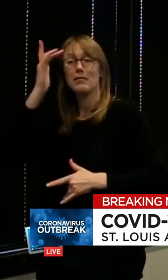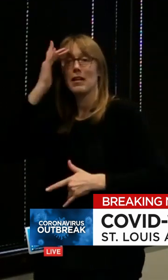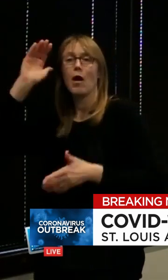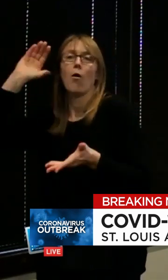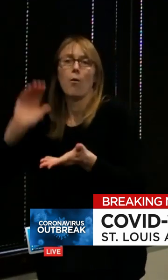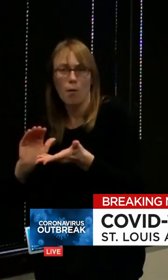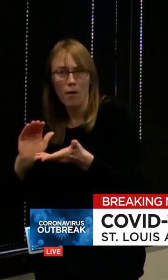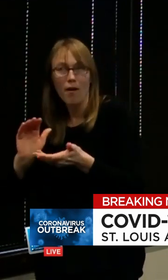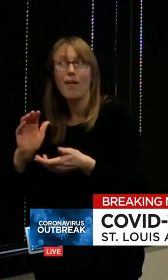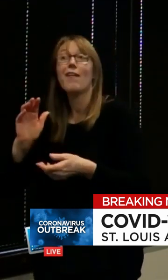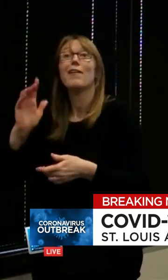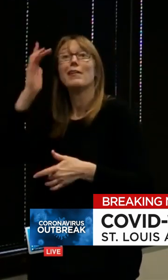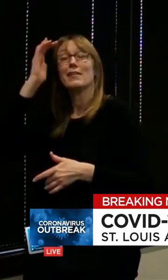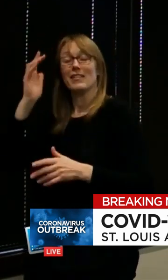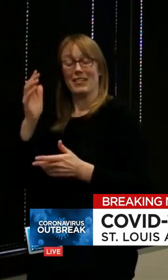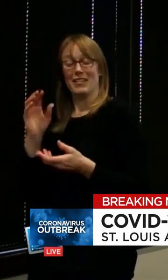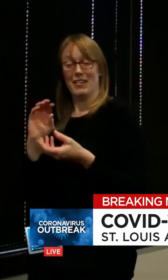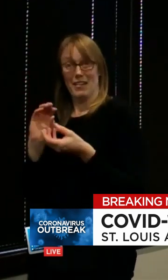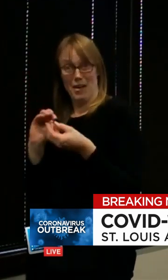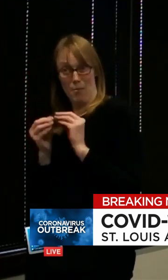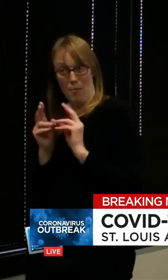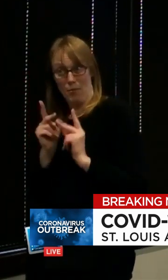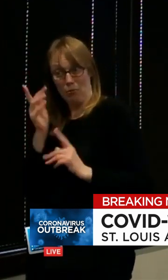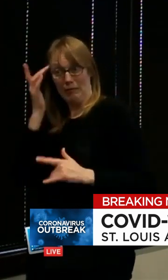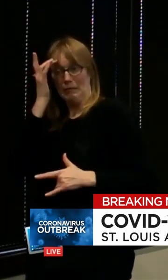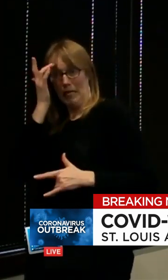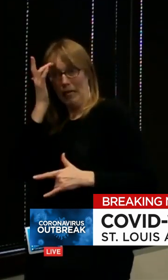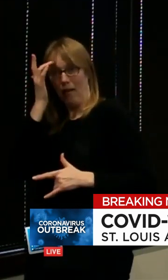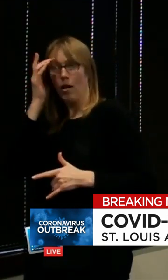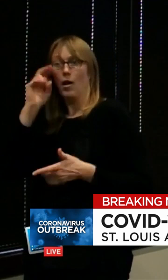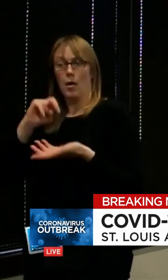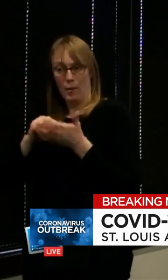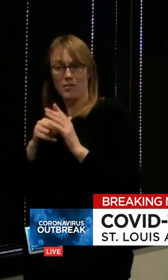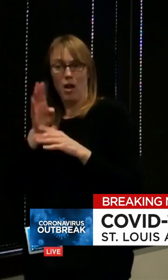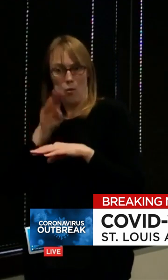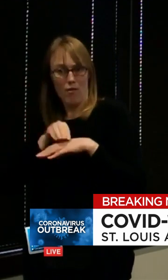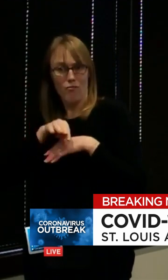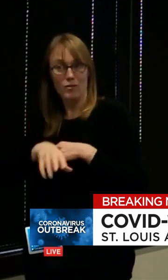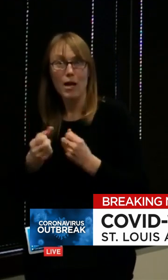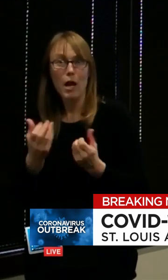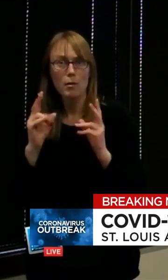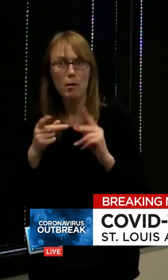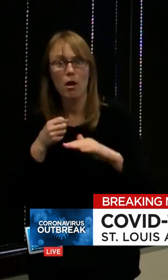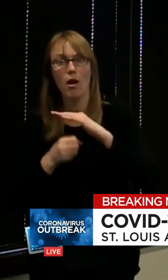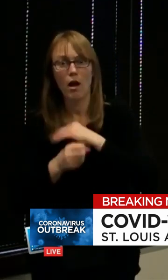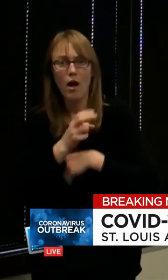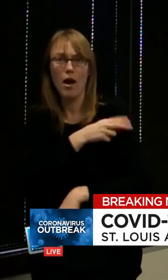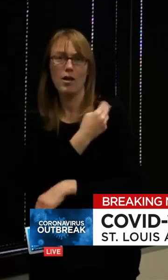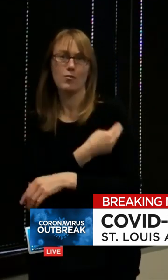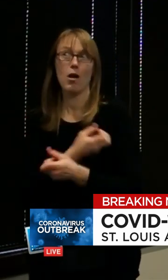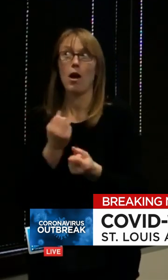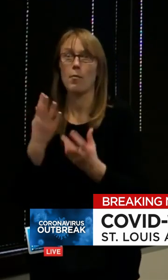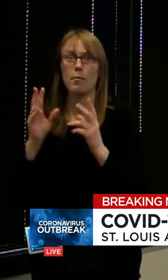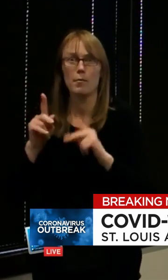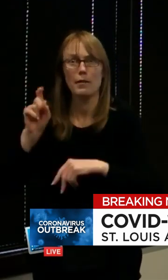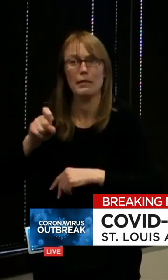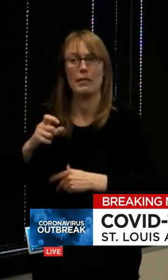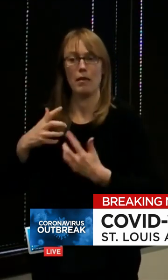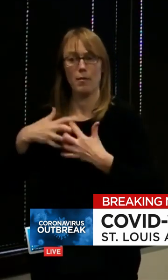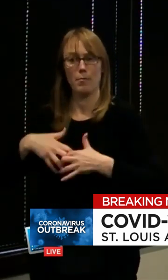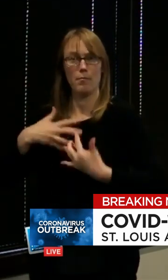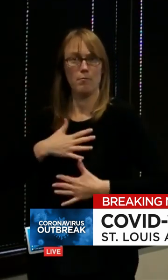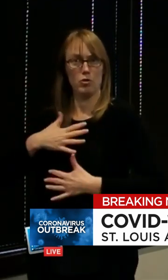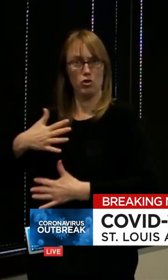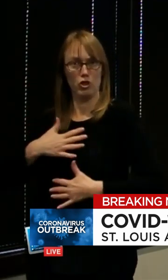we decrease the number that need to use a ventilator. The whole goal of this is to flatten the curve, so to speak. We will